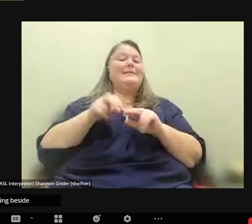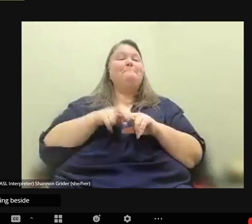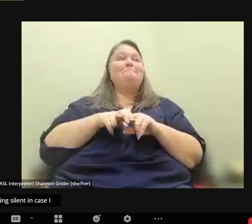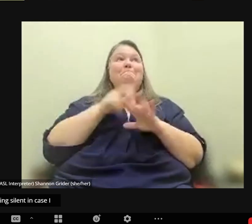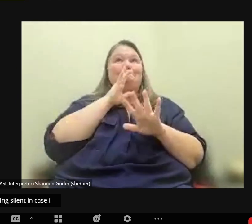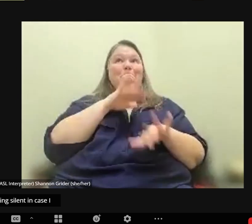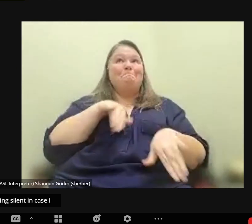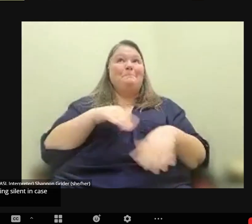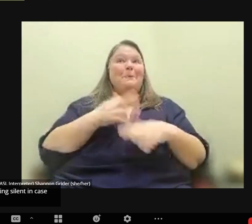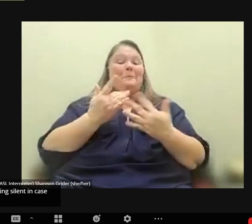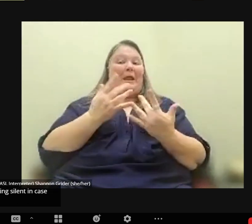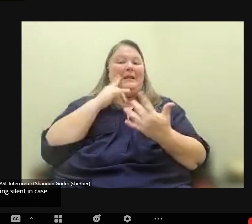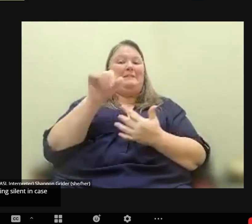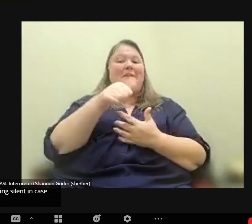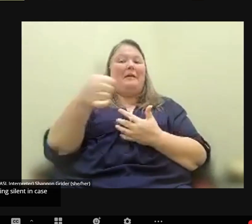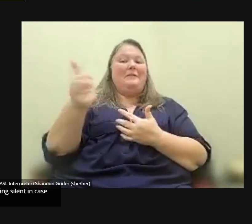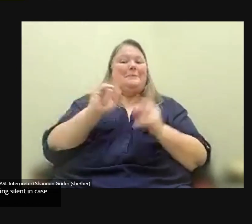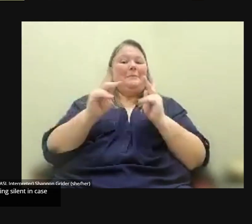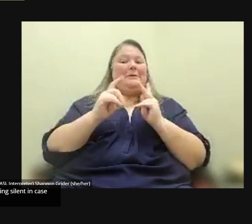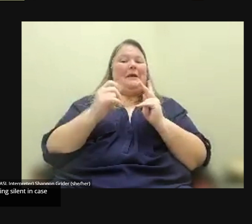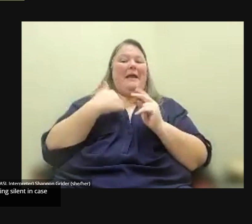to jump in.